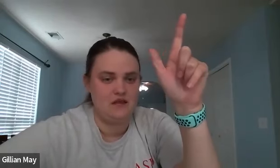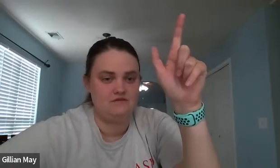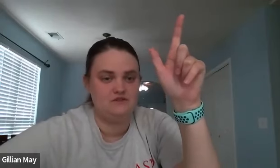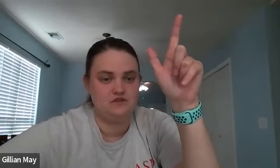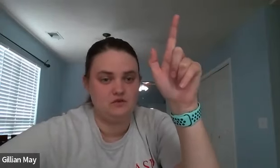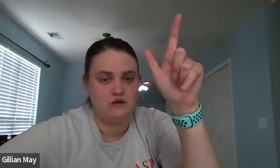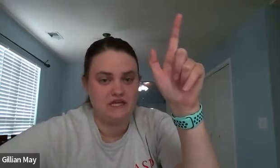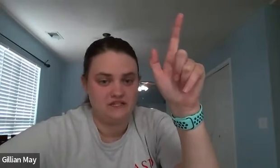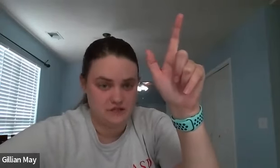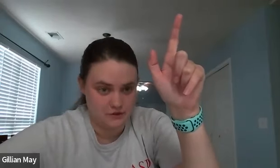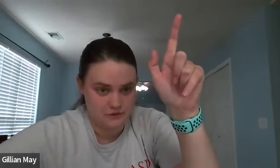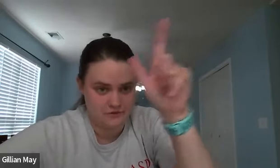have 22.